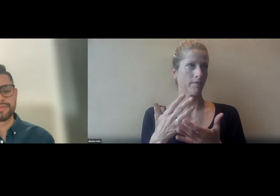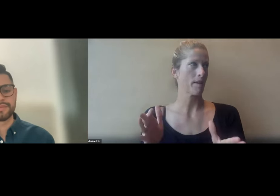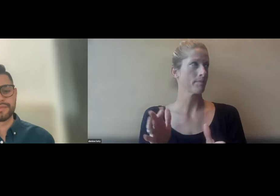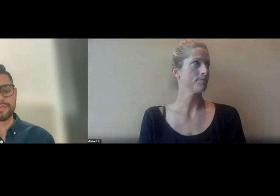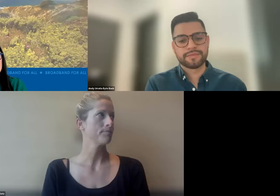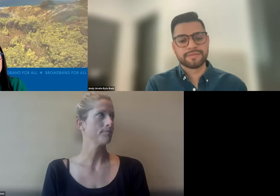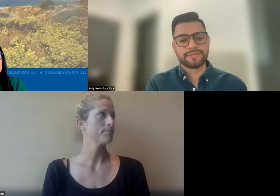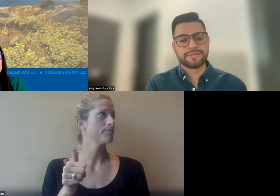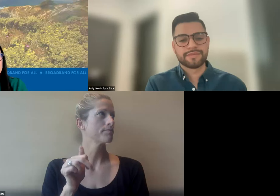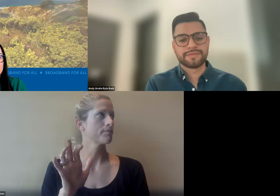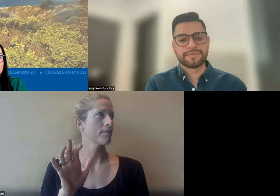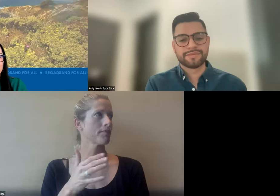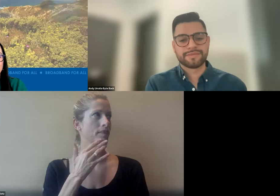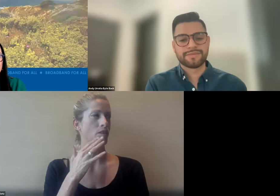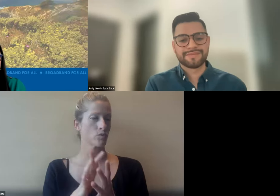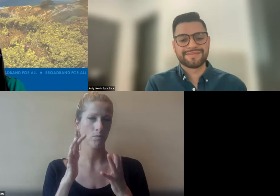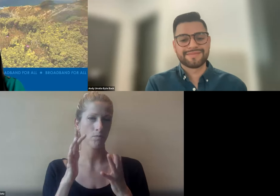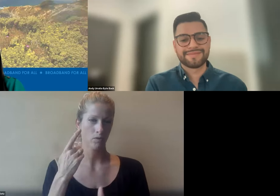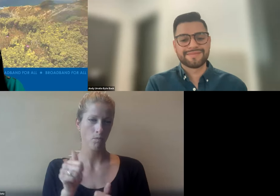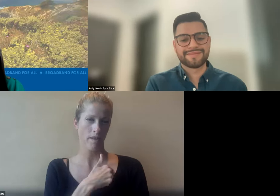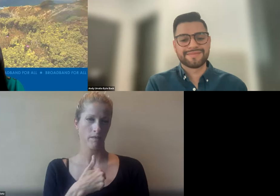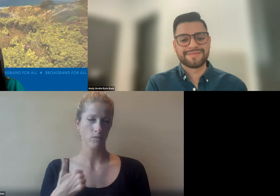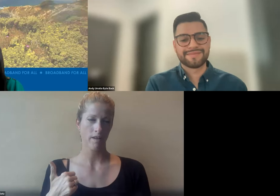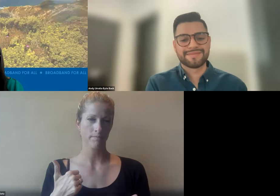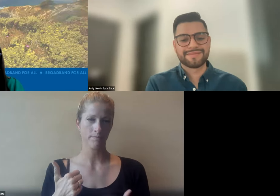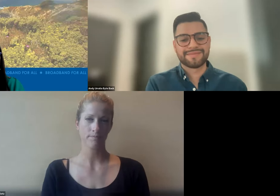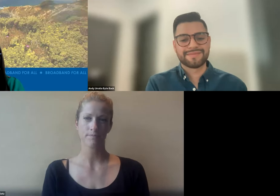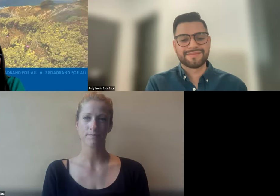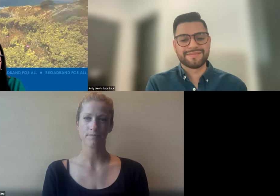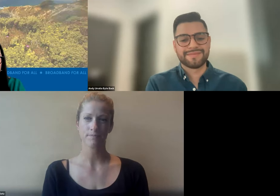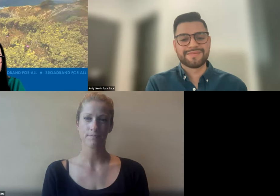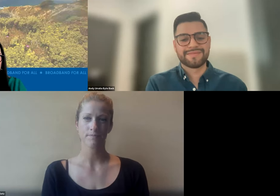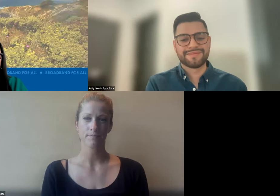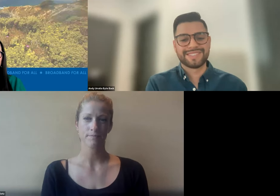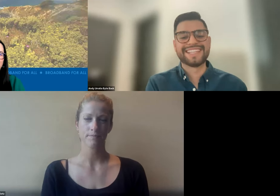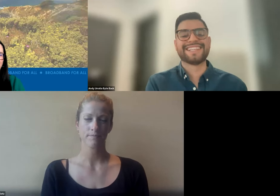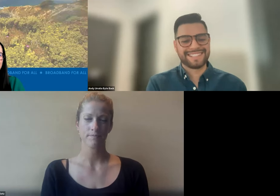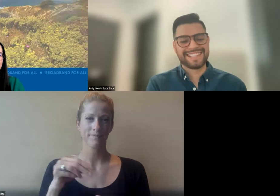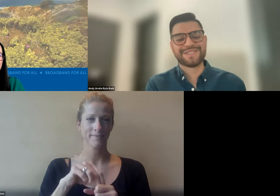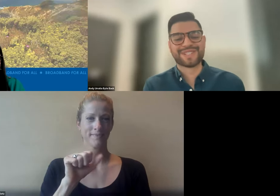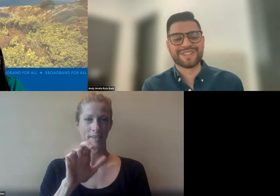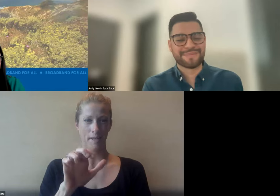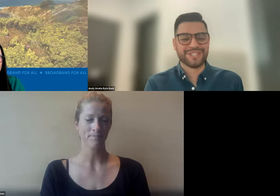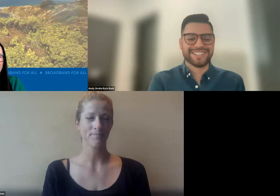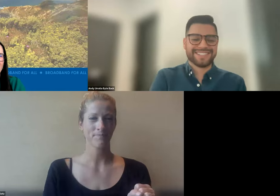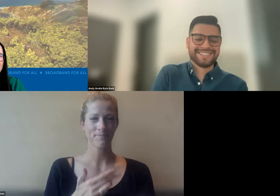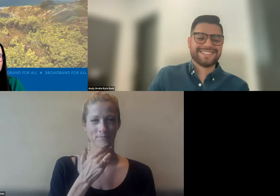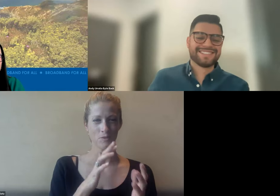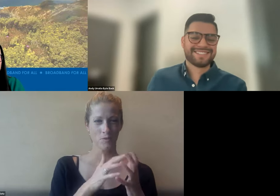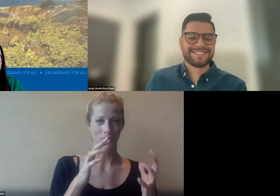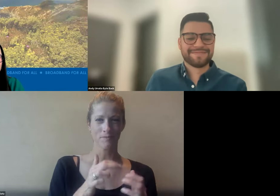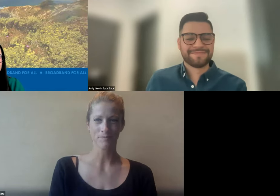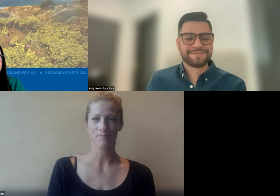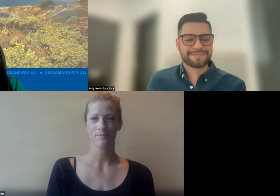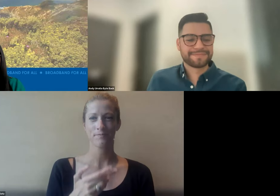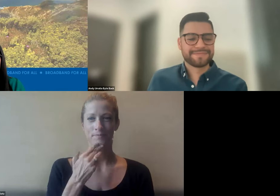Fantastic. Thank you so much for being here with us today and sharing what you're working on there at BikeBack in Sacramento. Yes. Thank you so much, Laura. I appreciate it.